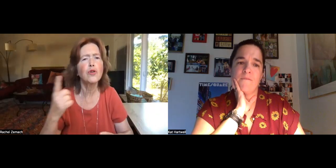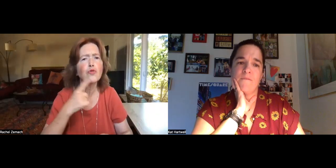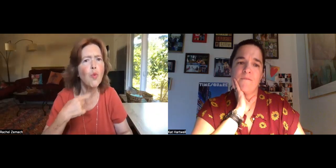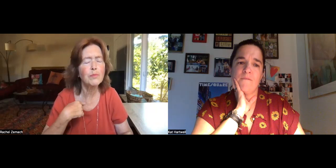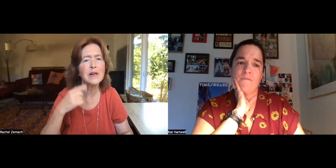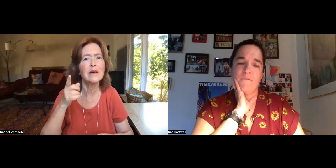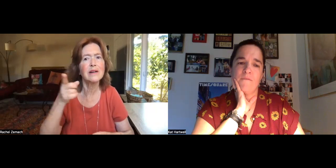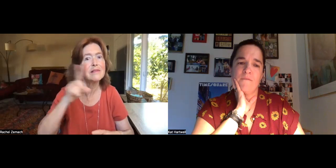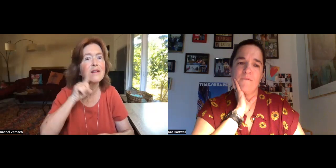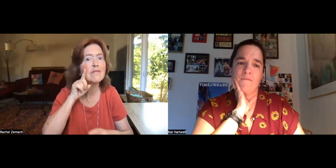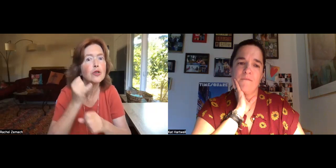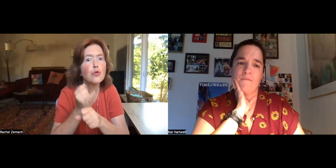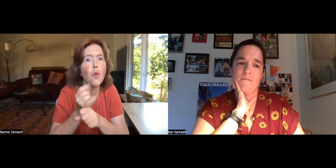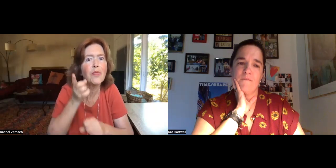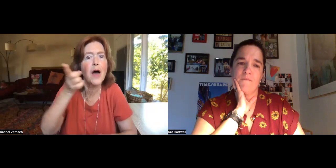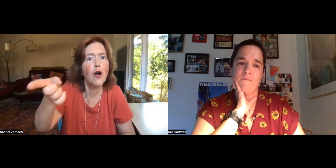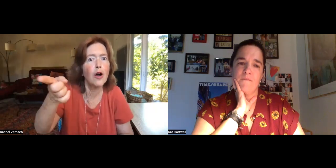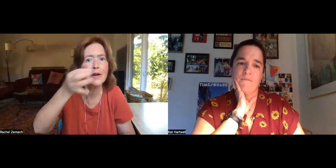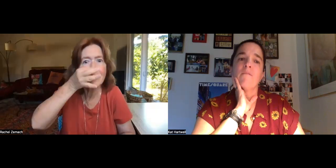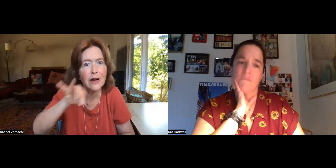someone what that here?